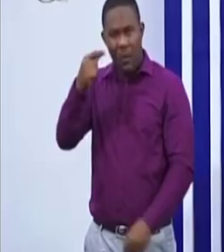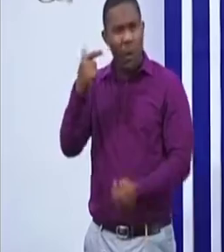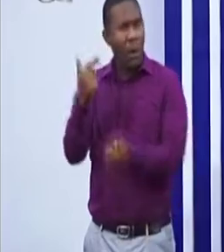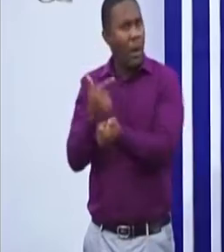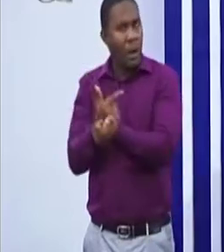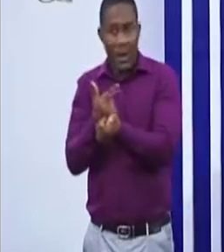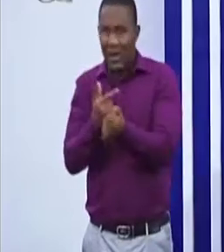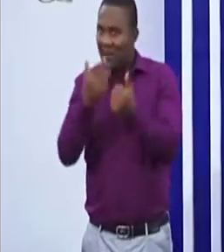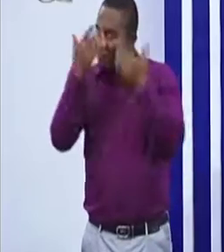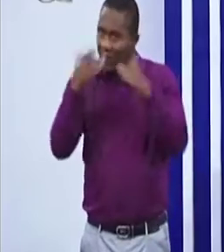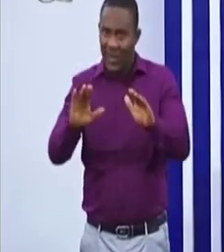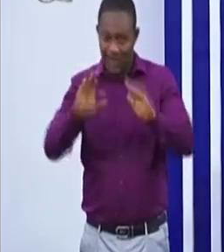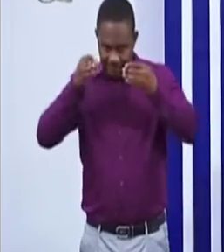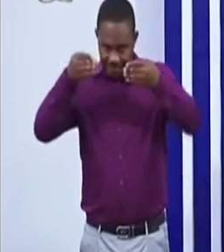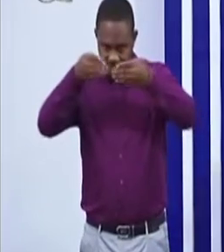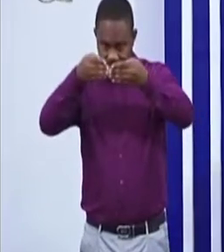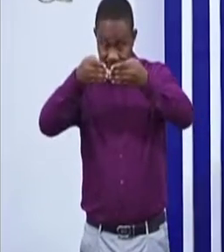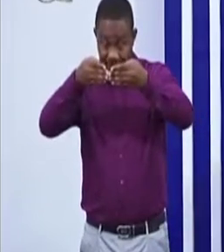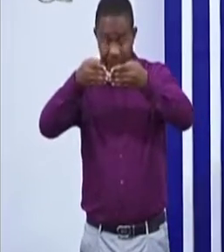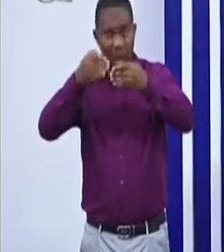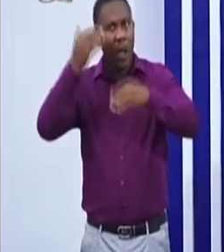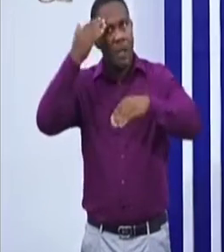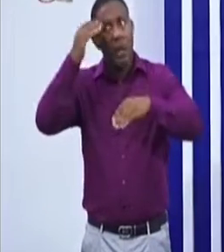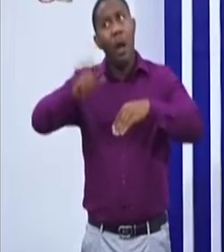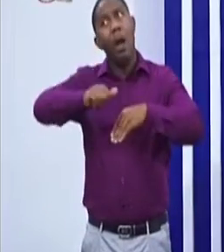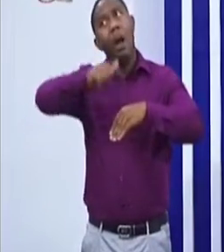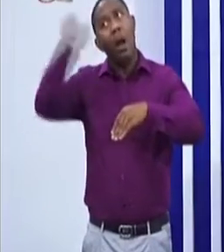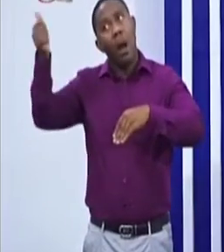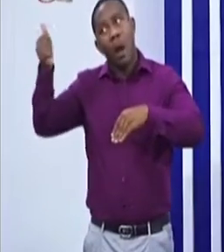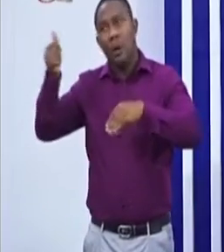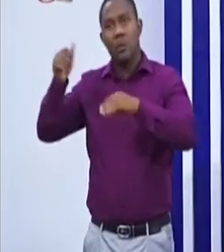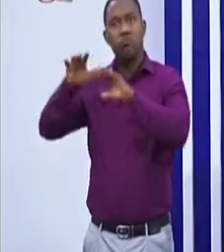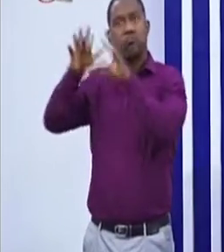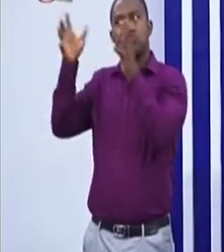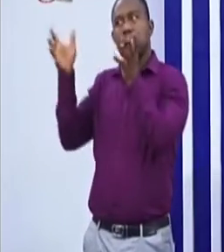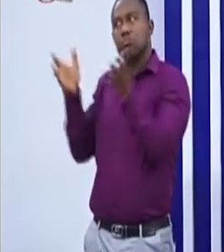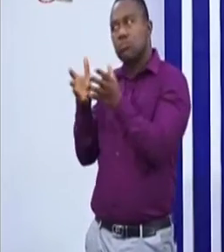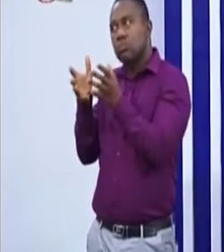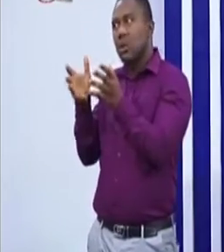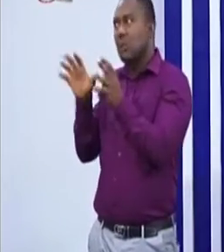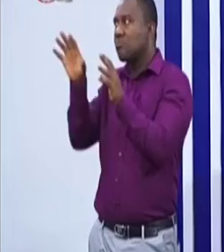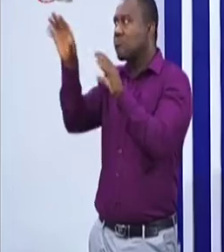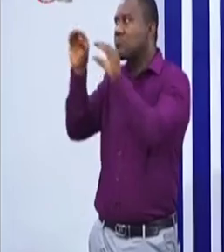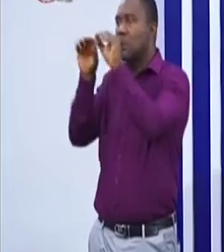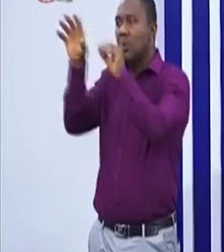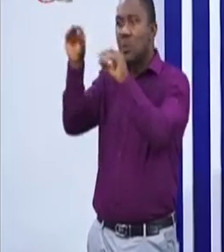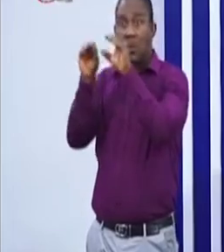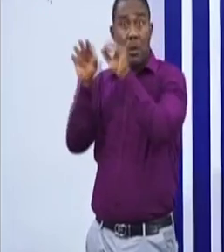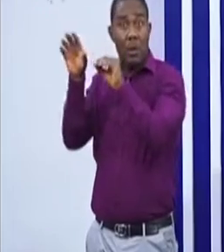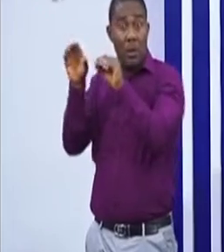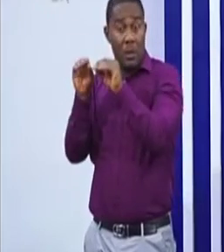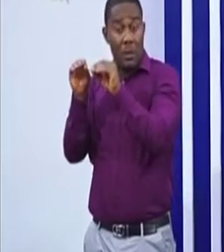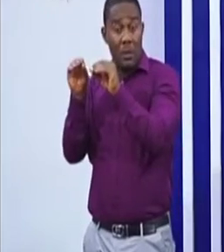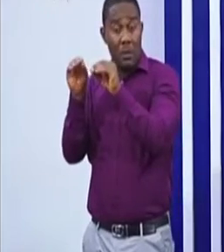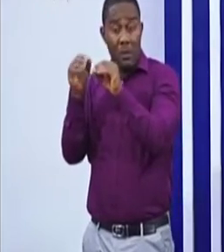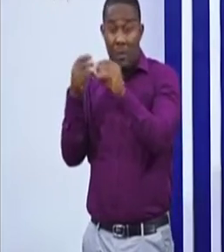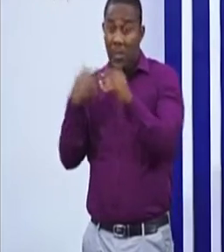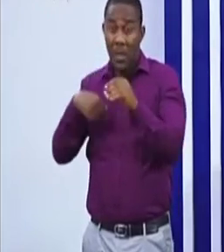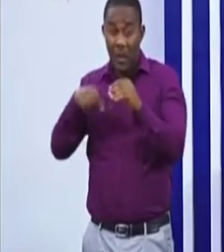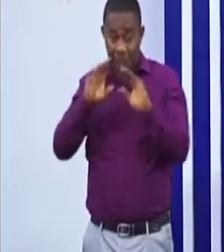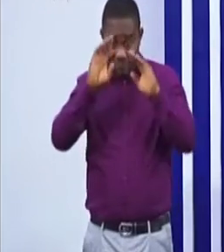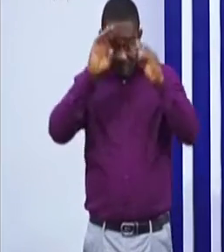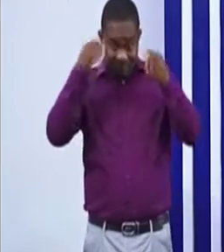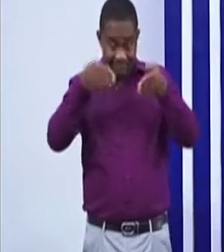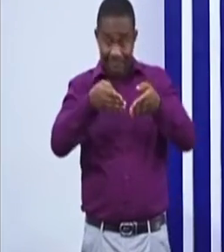happening in our country. I know there are others that are looking globally and collecting that information globally. But